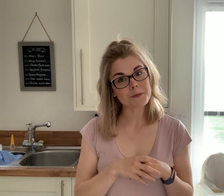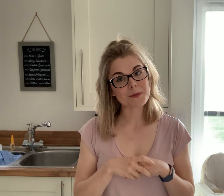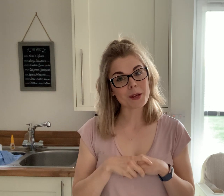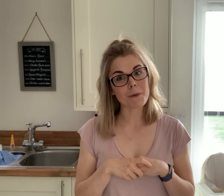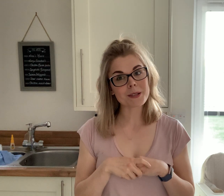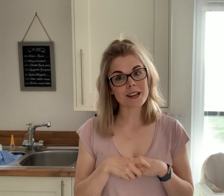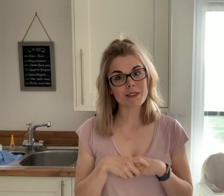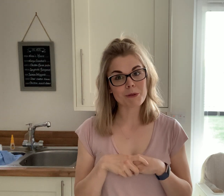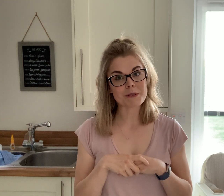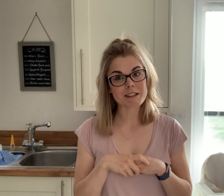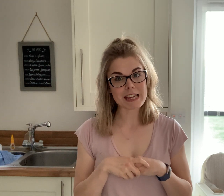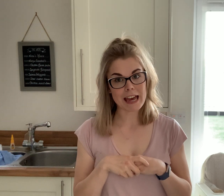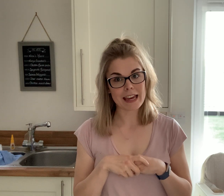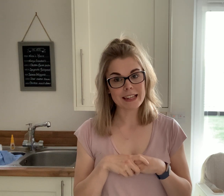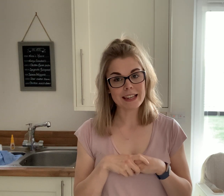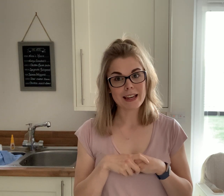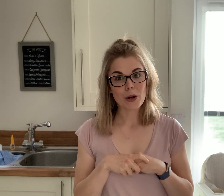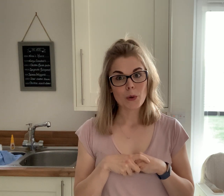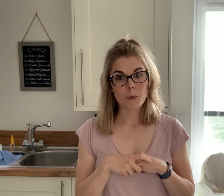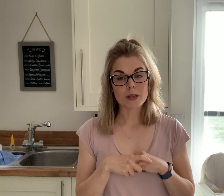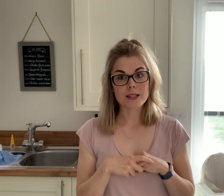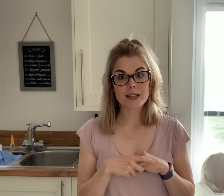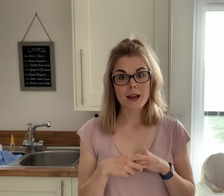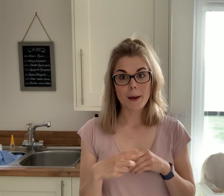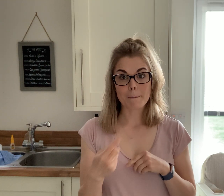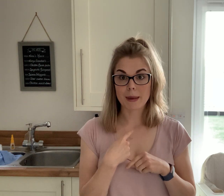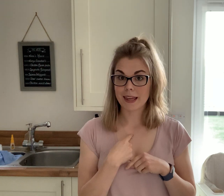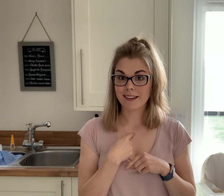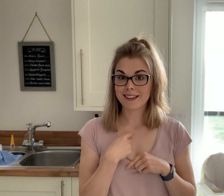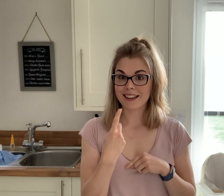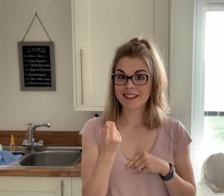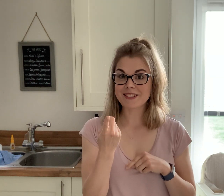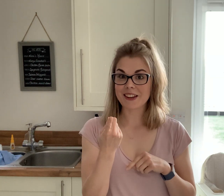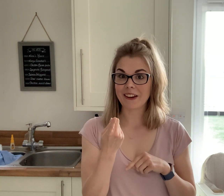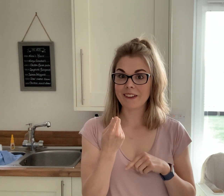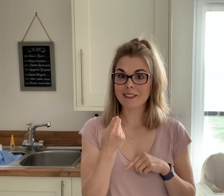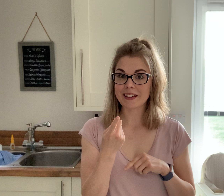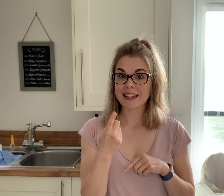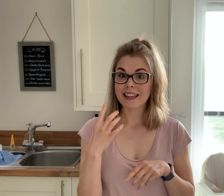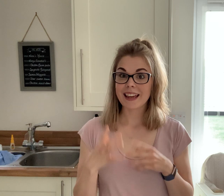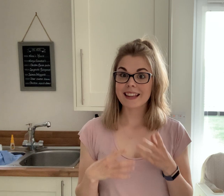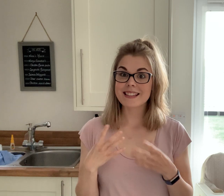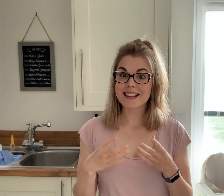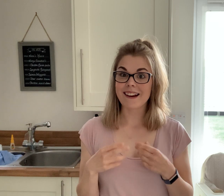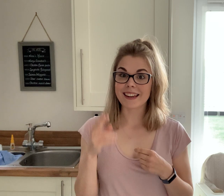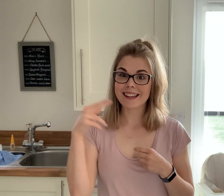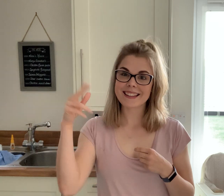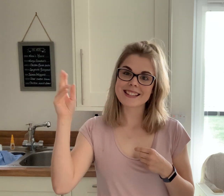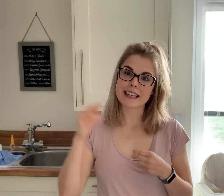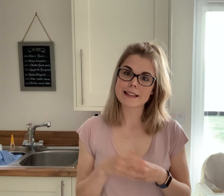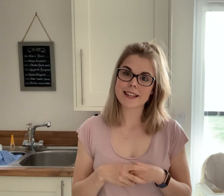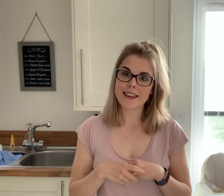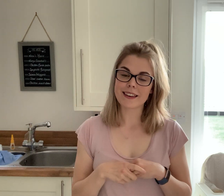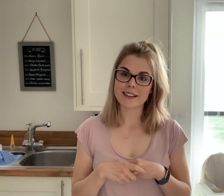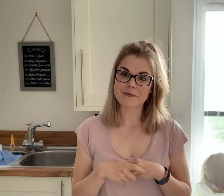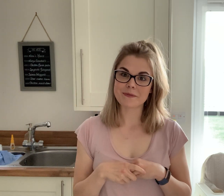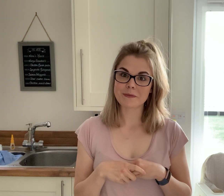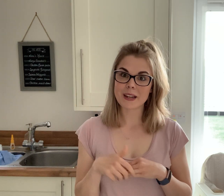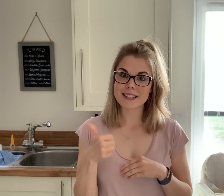So what I thought today was me and you could sign and sing together. How